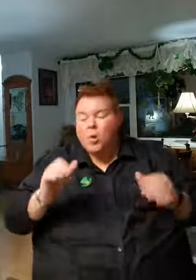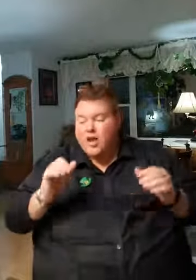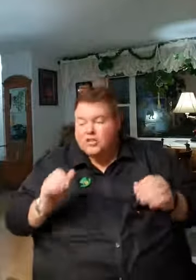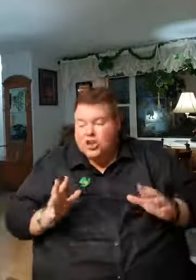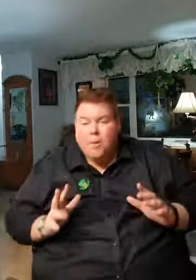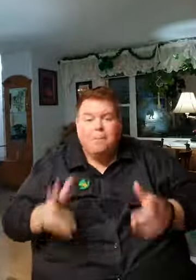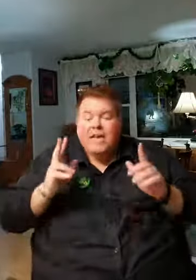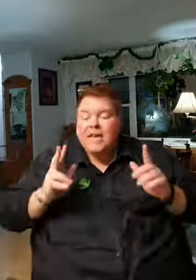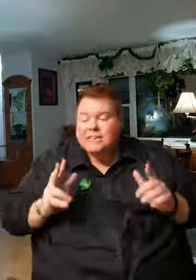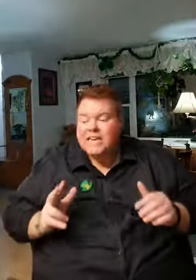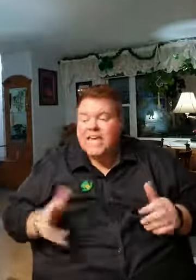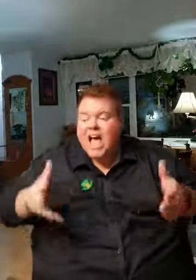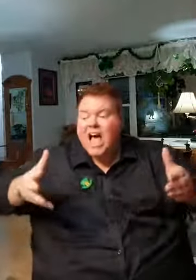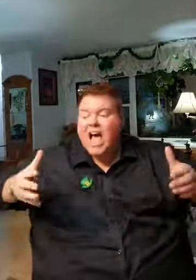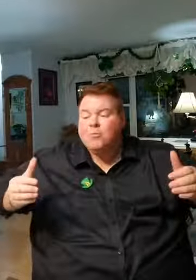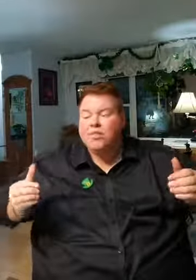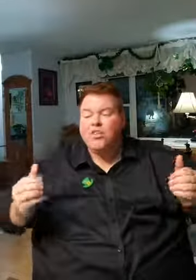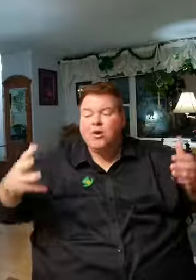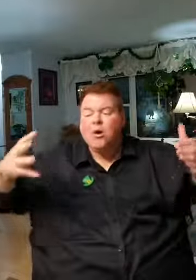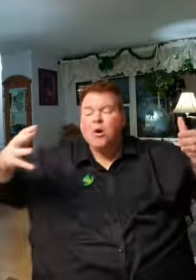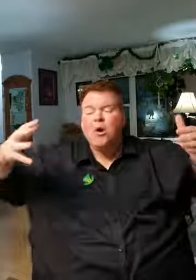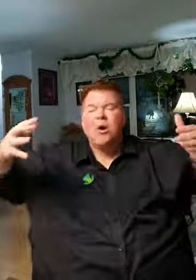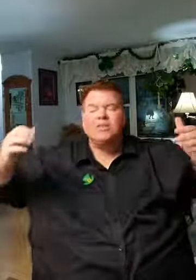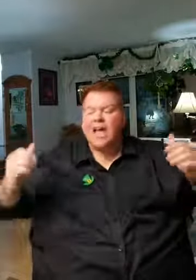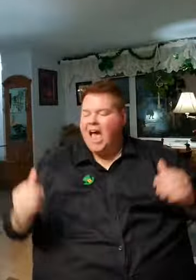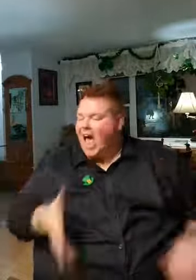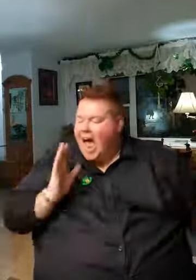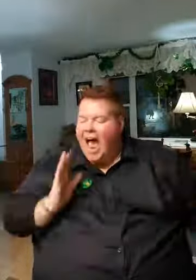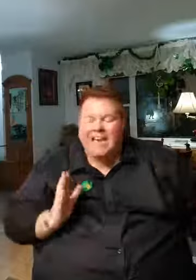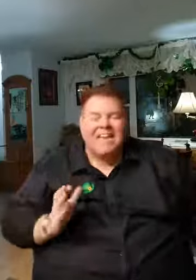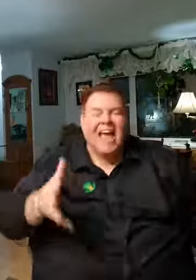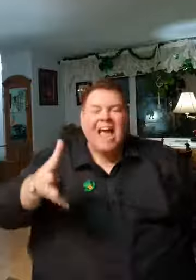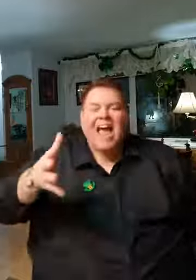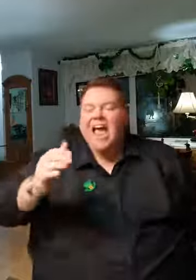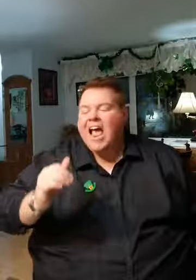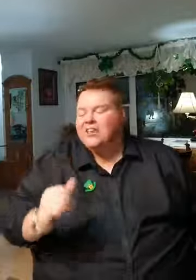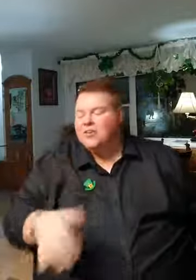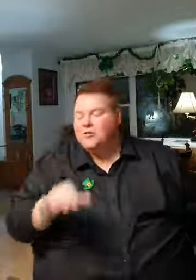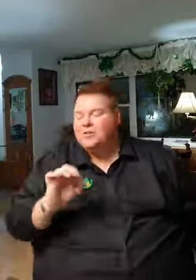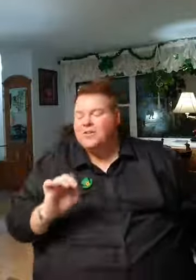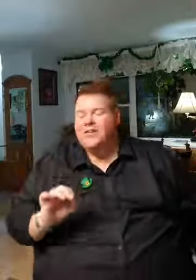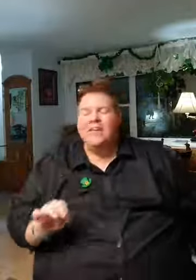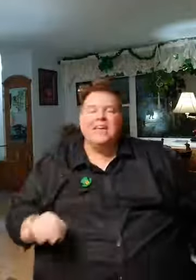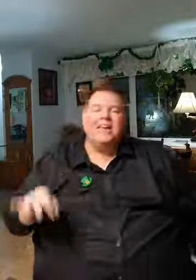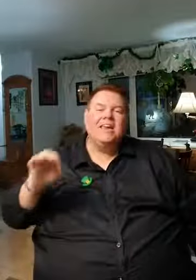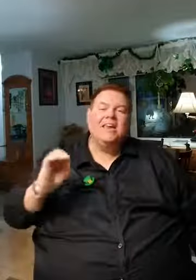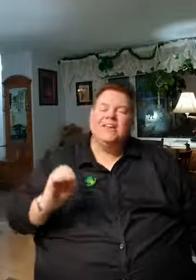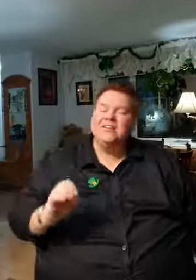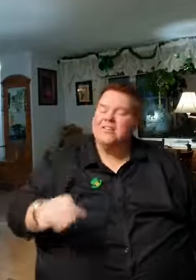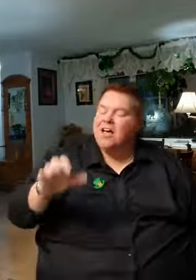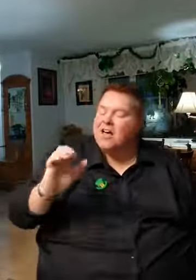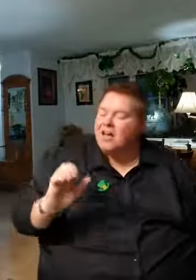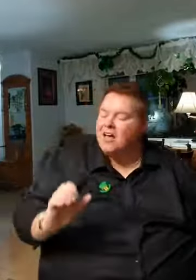voyager beats in time with yours. And can you feel the love?